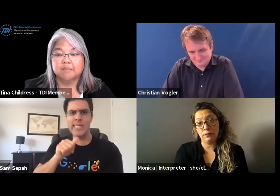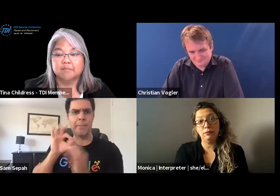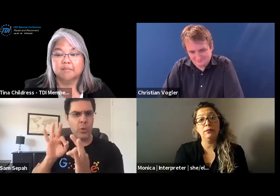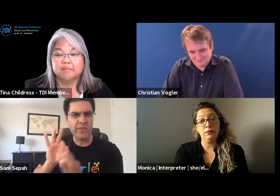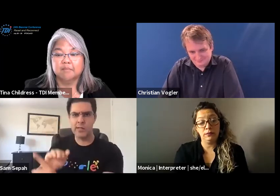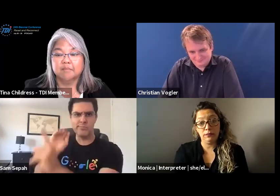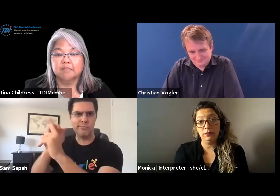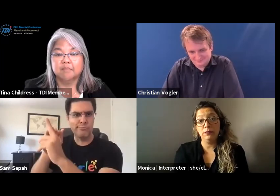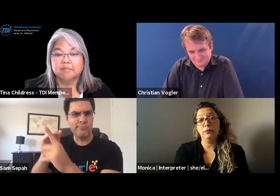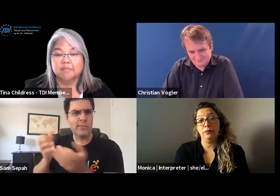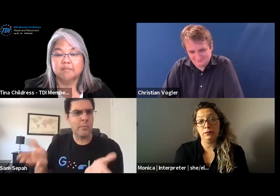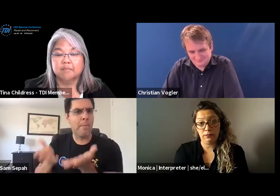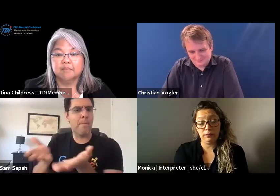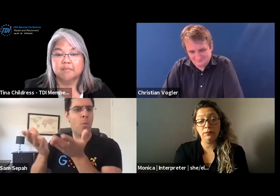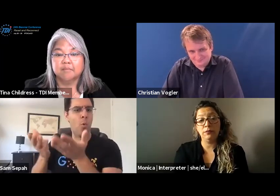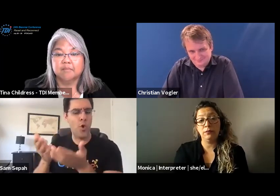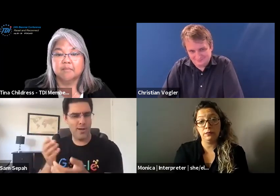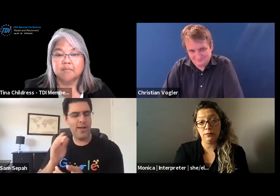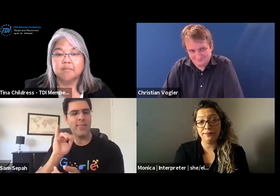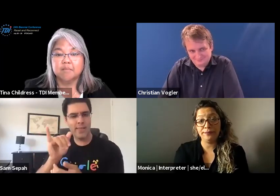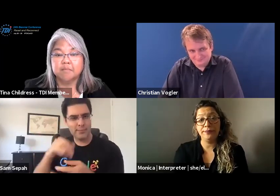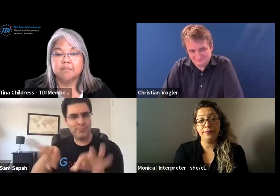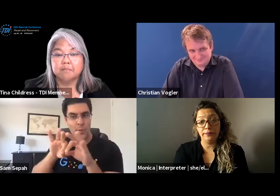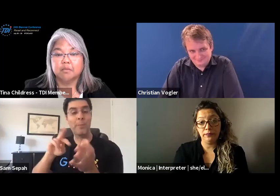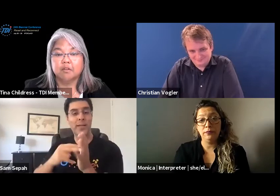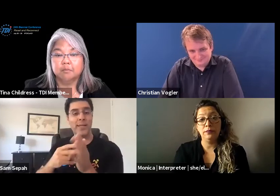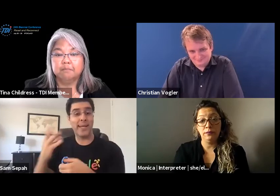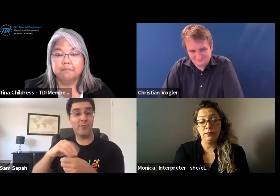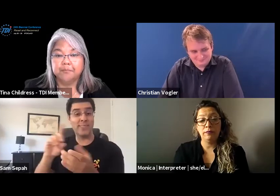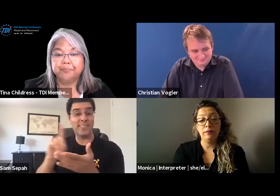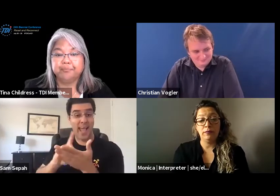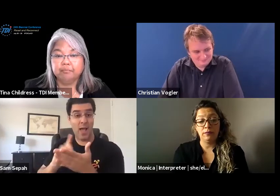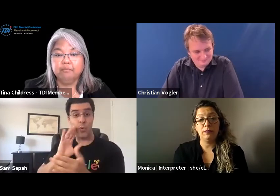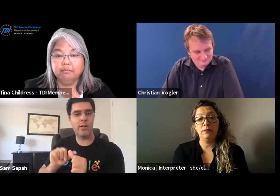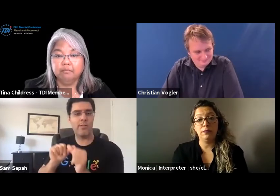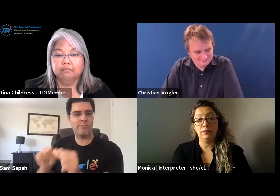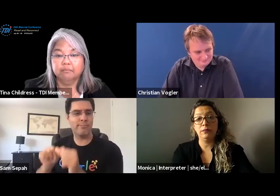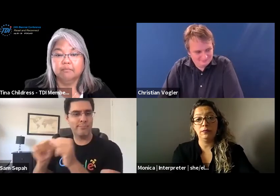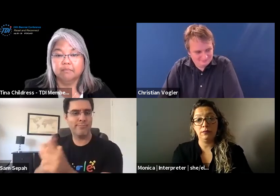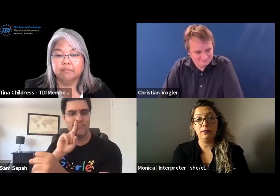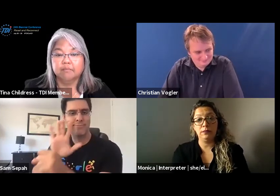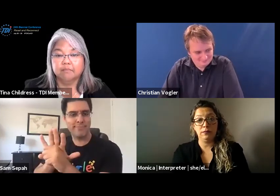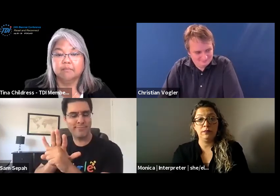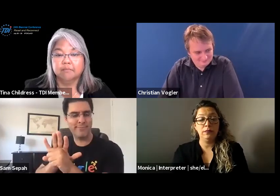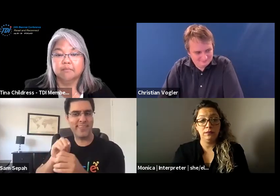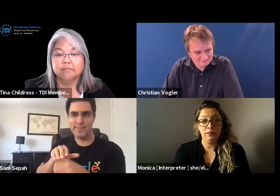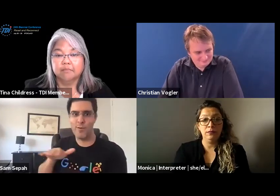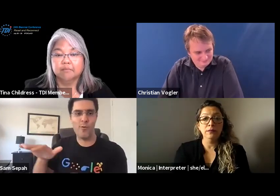engineers accountable that, if something isn't perfect, we have to remind them of that, so that they can include that in the next and